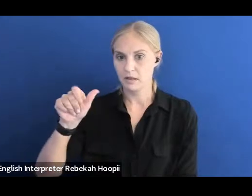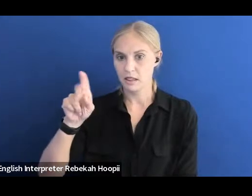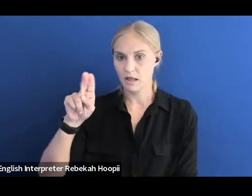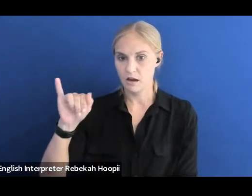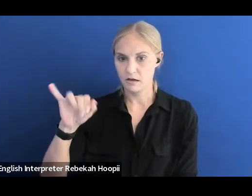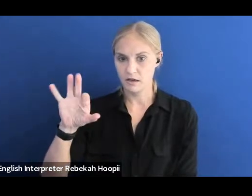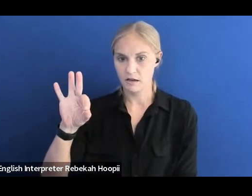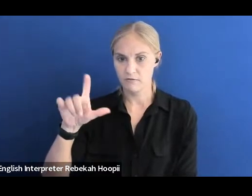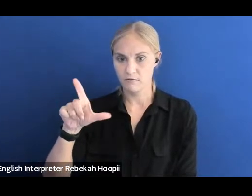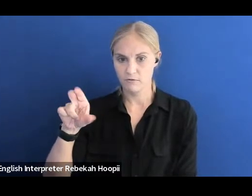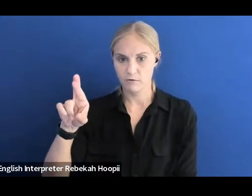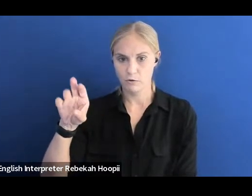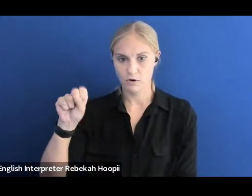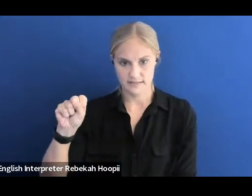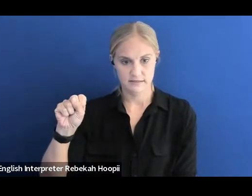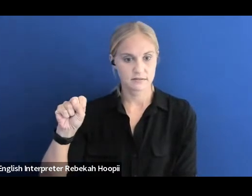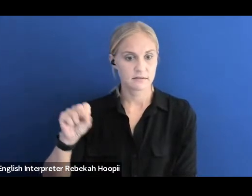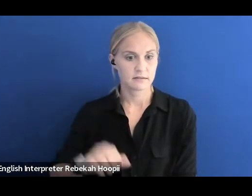F-L-O-R-E-S.